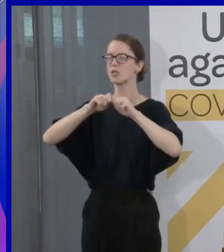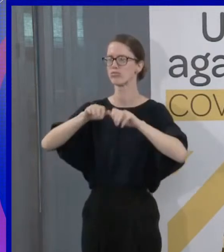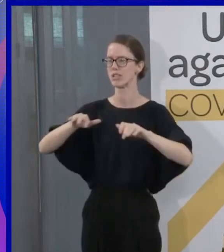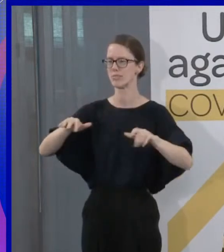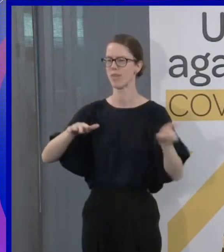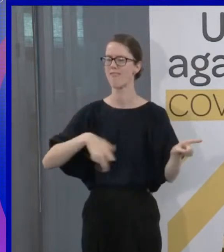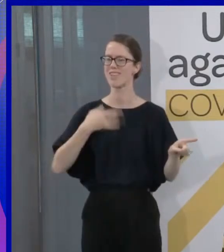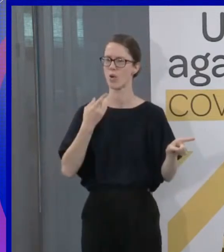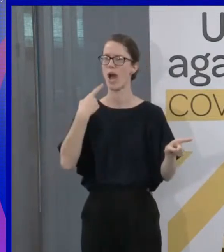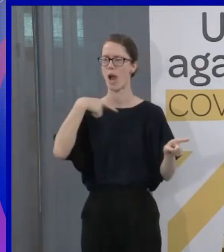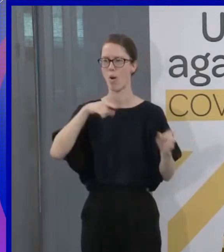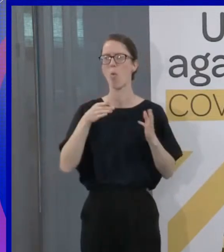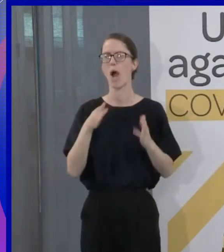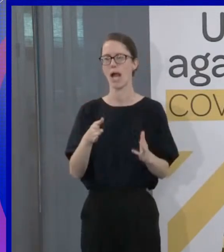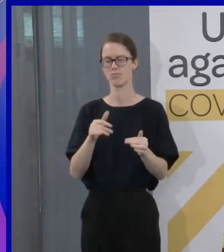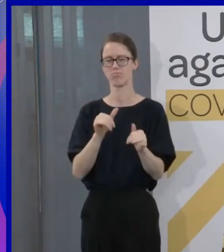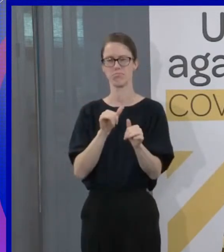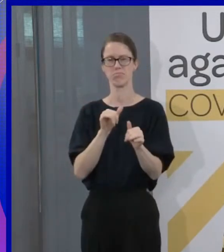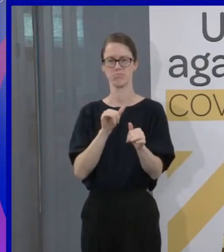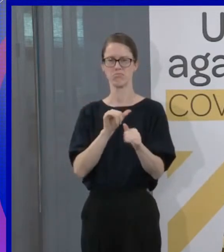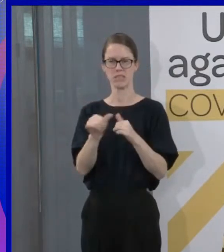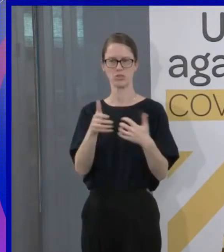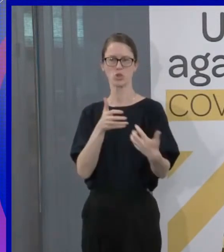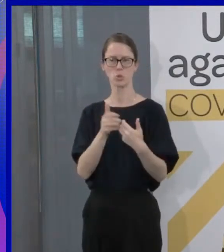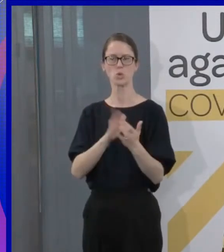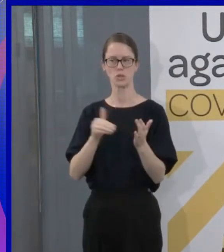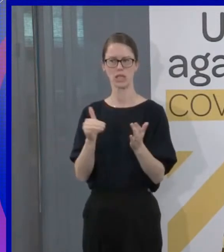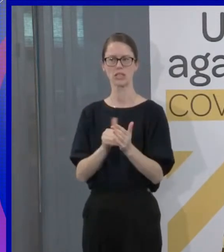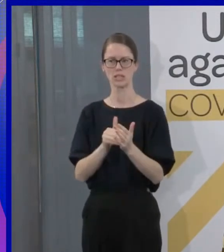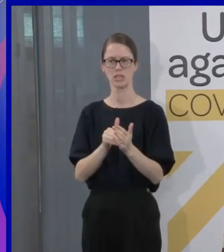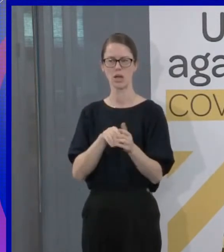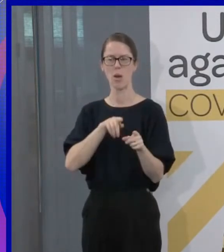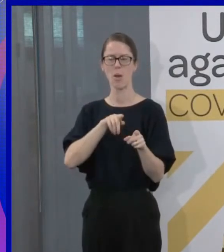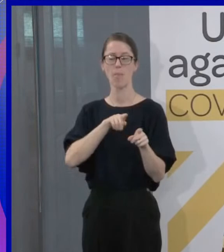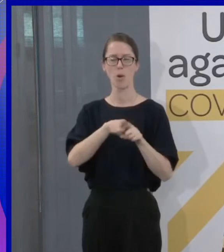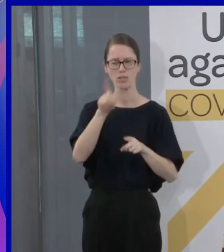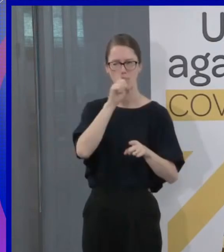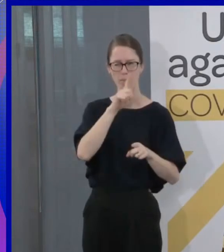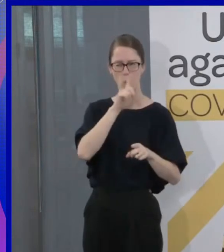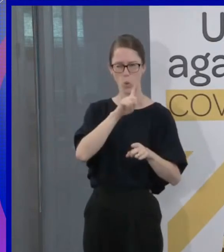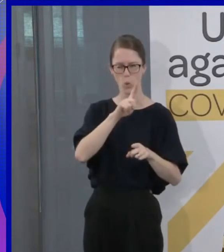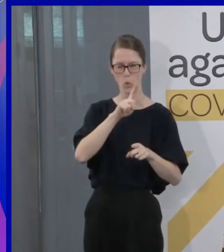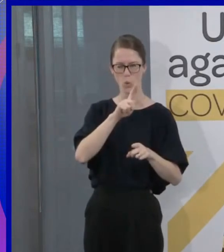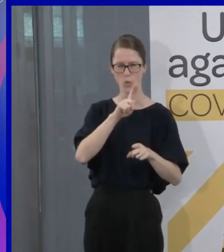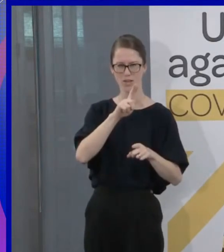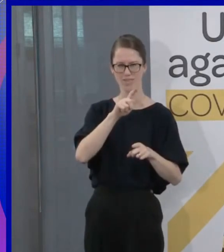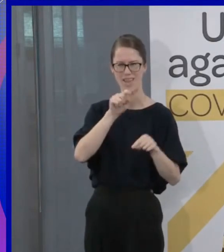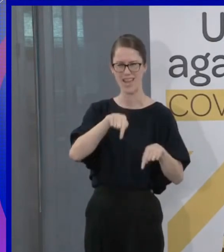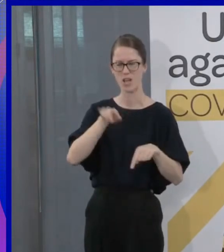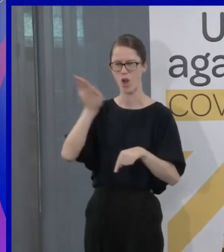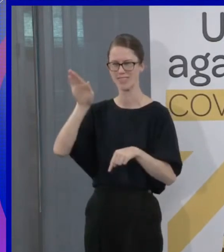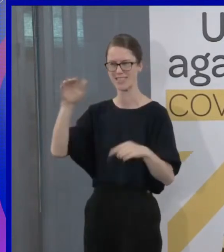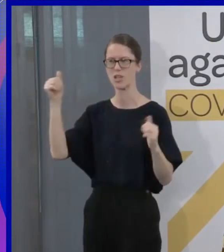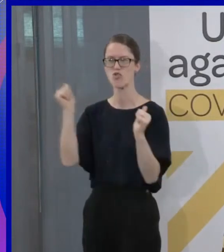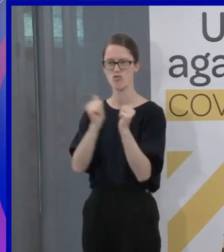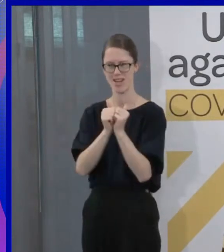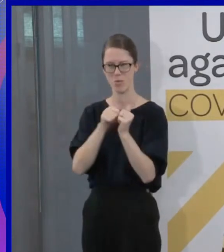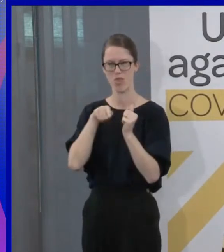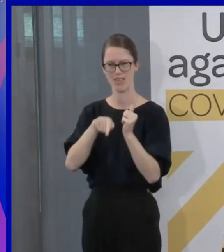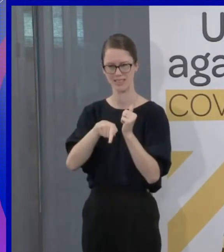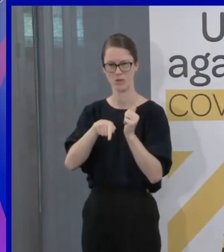elimination approach has served us very well, and most commentators, not just here, but many abroad as well,